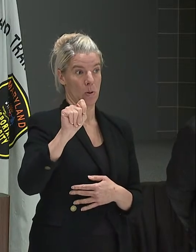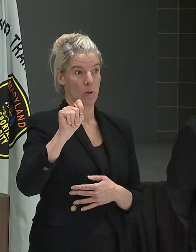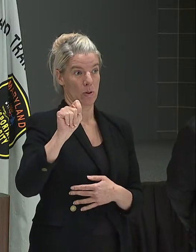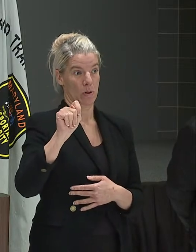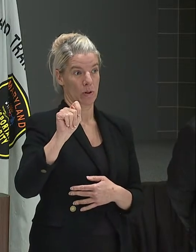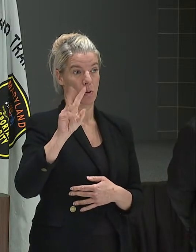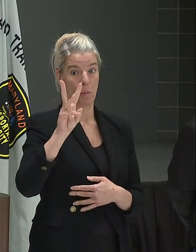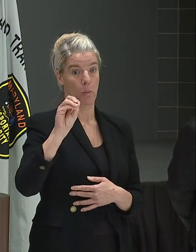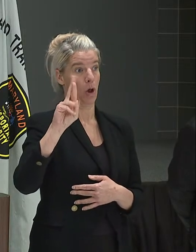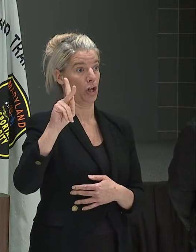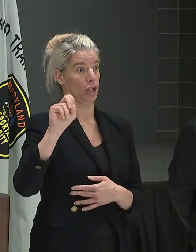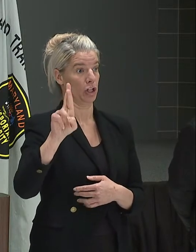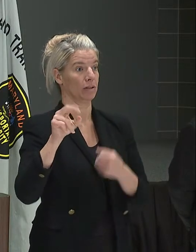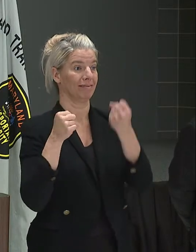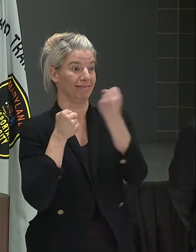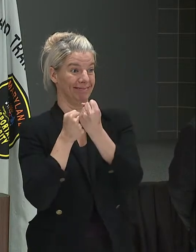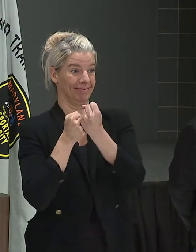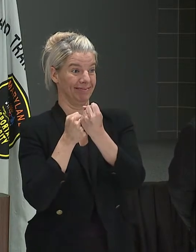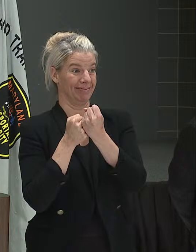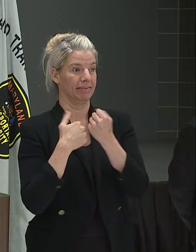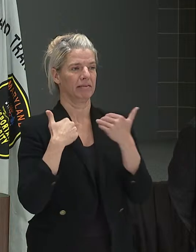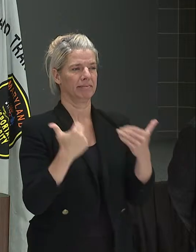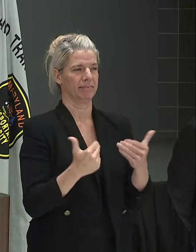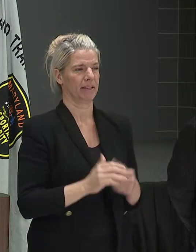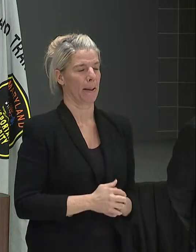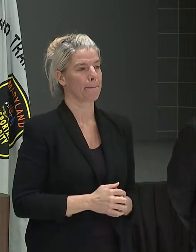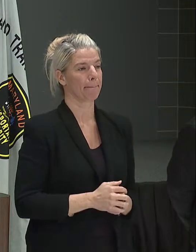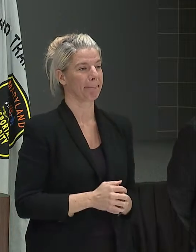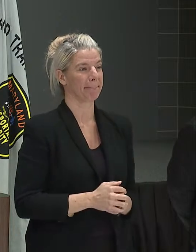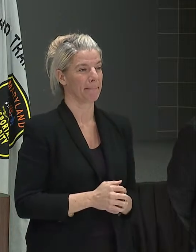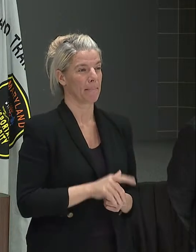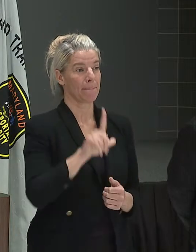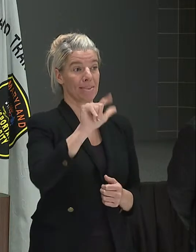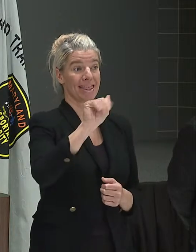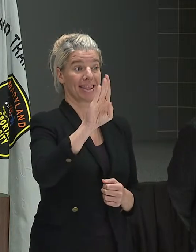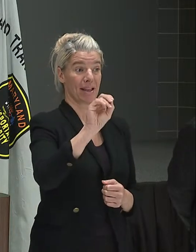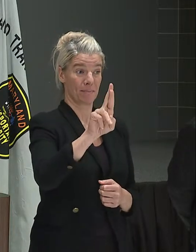labor.maryland.gov/port-worker-support. I'll say that one more time. Please visit